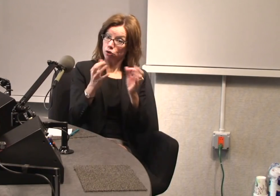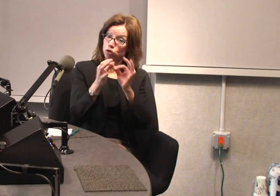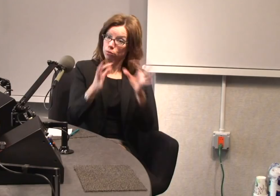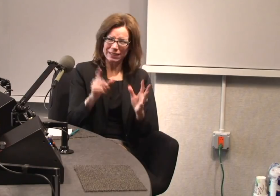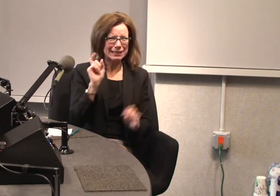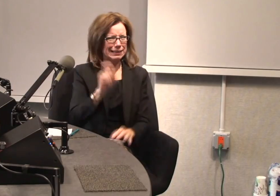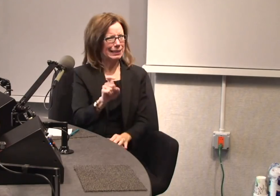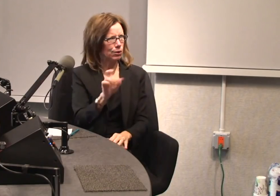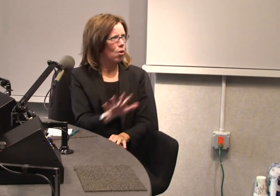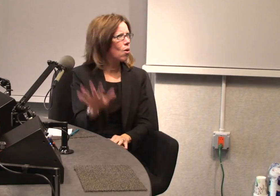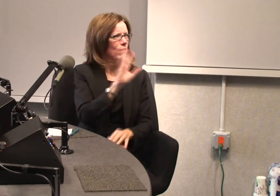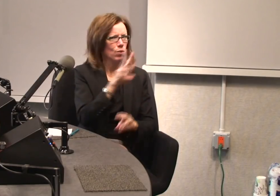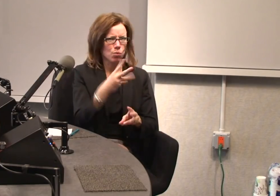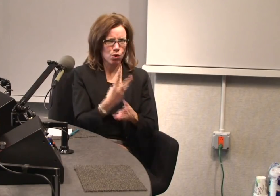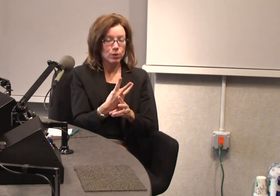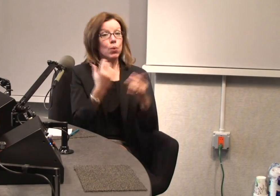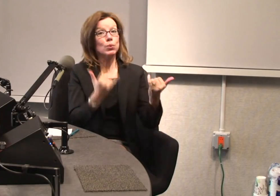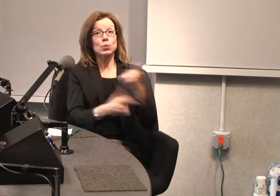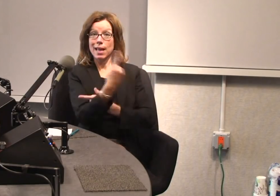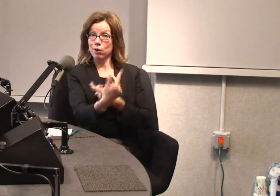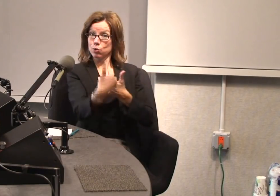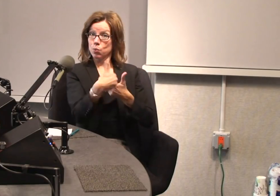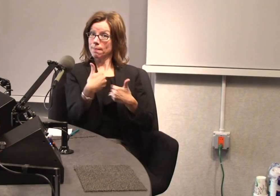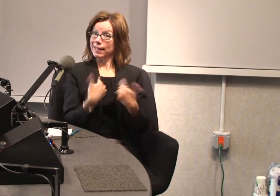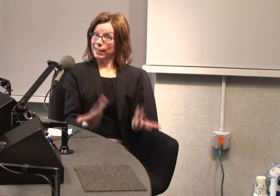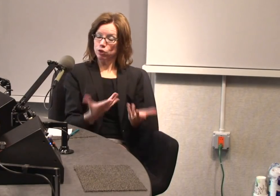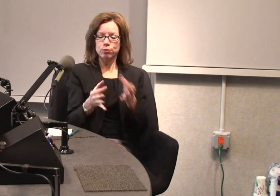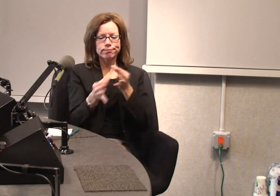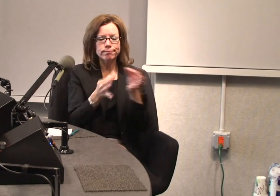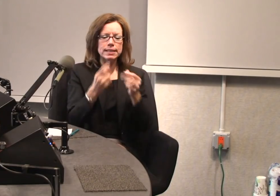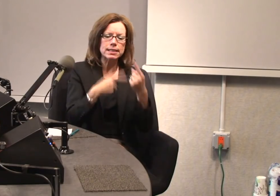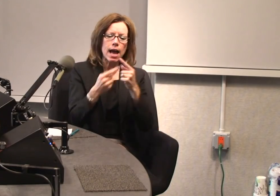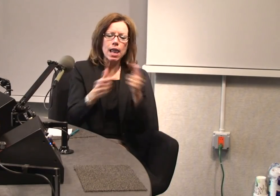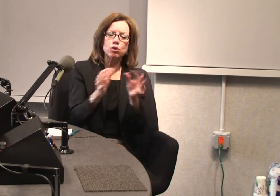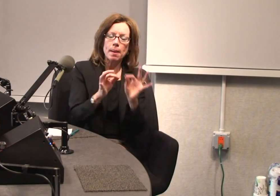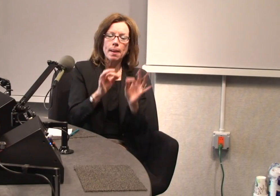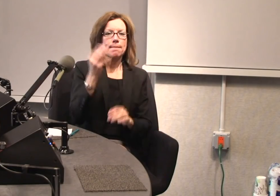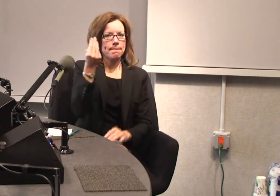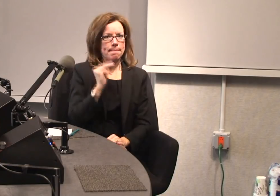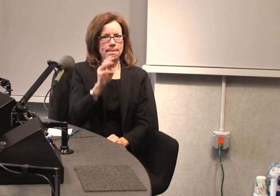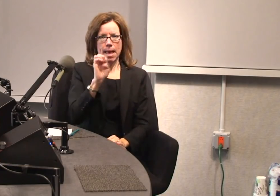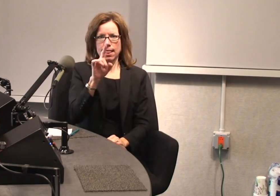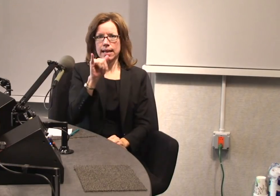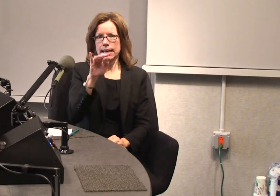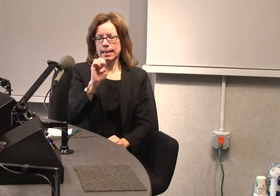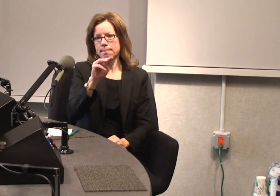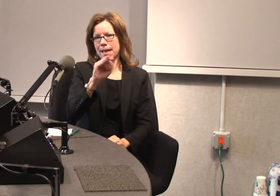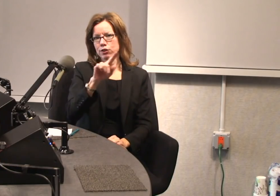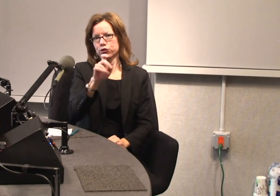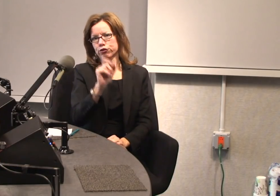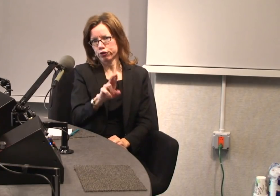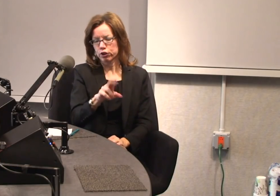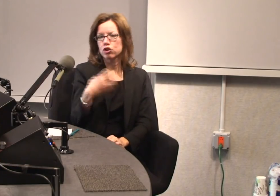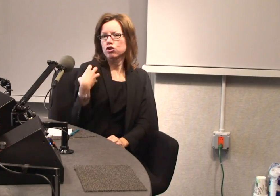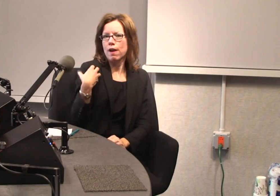Joining me to talk about sign language interpreting is Melanie Metzger. She is Chair of the Department of Interpretation